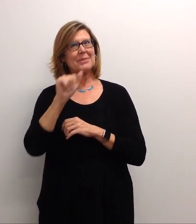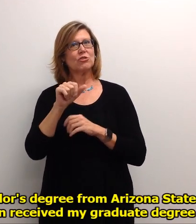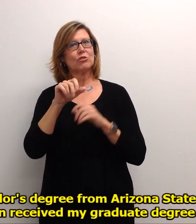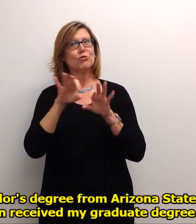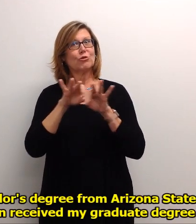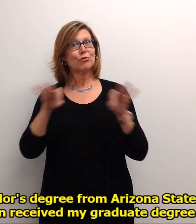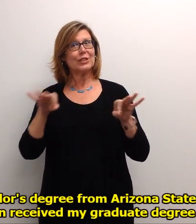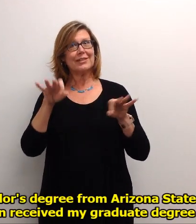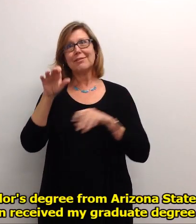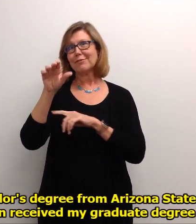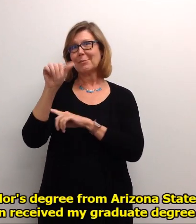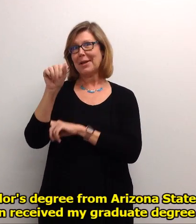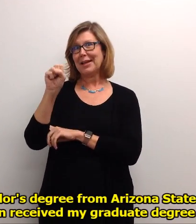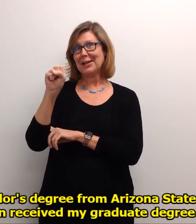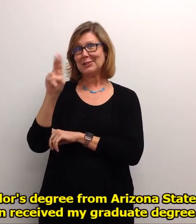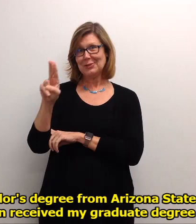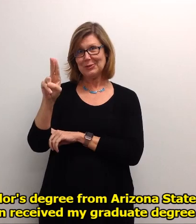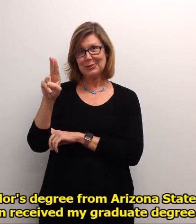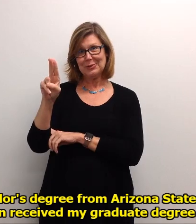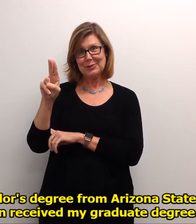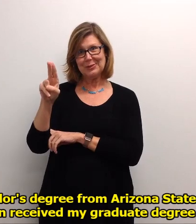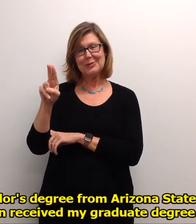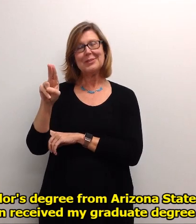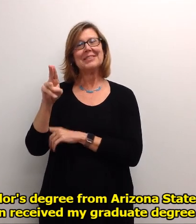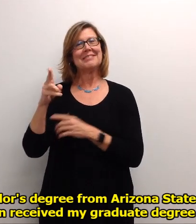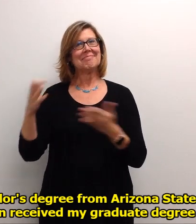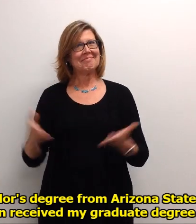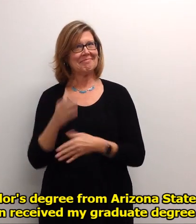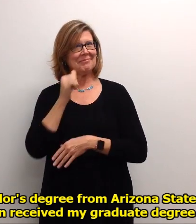I received my bachelor's degree from Arizona State University,